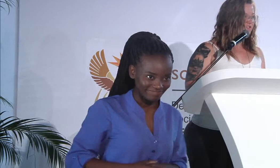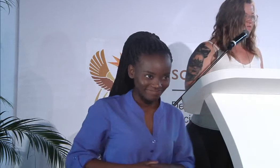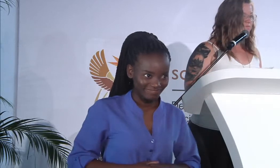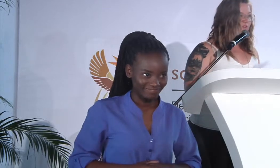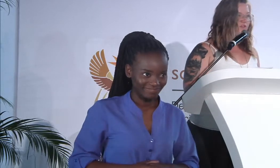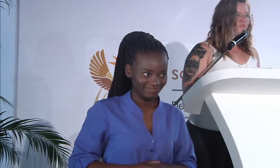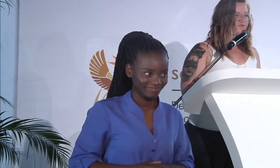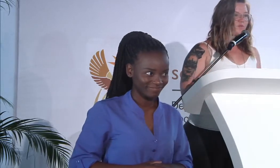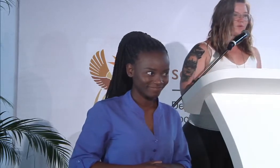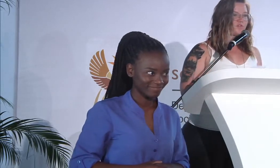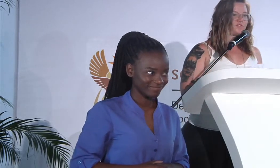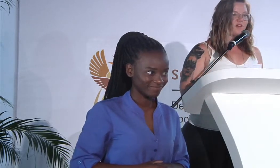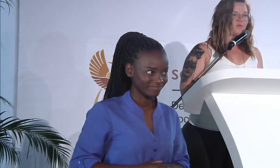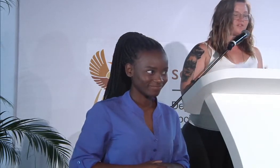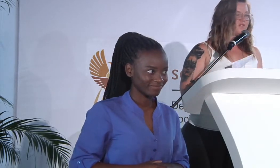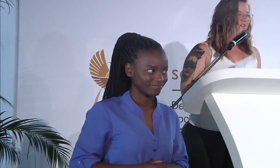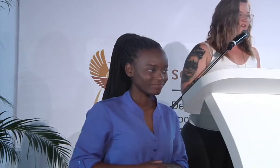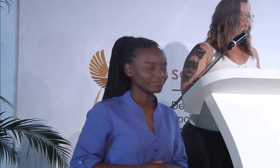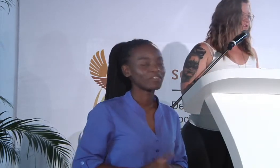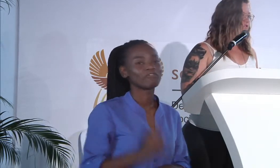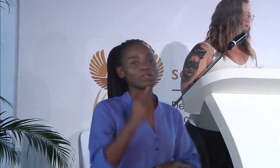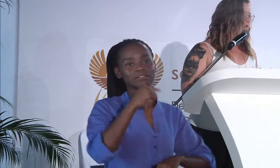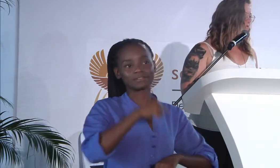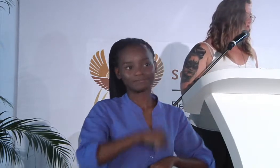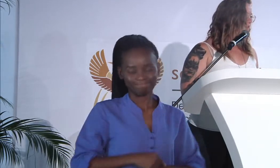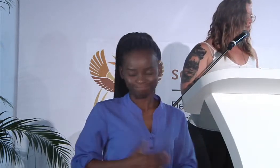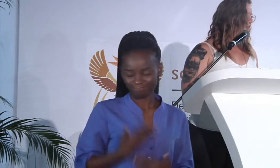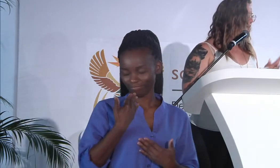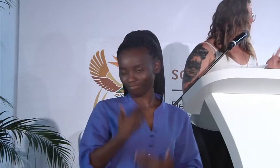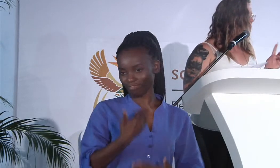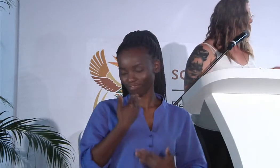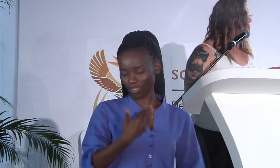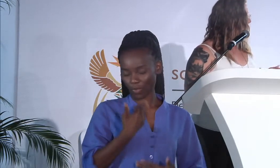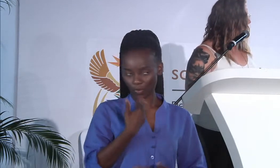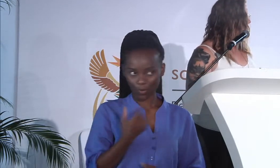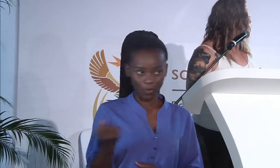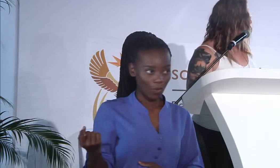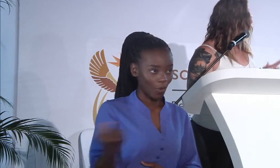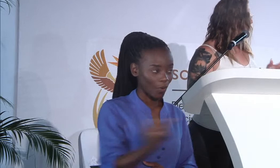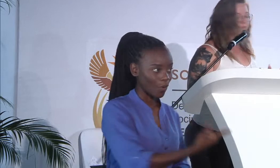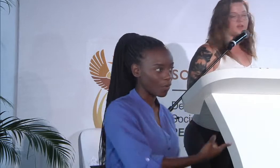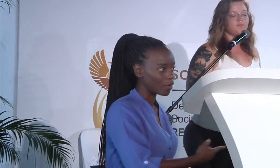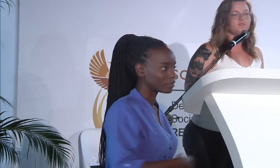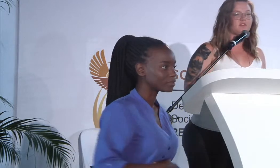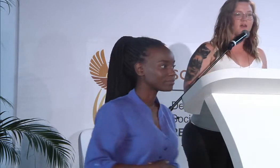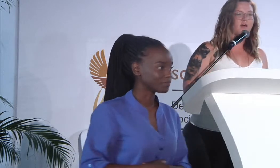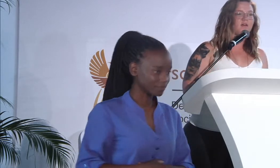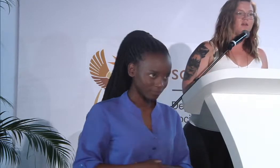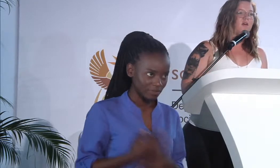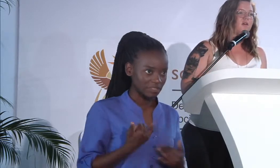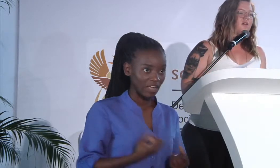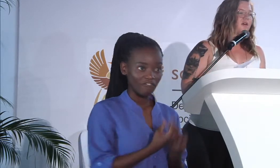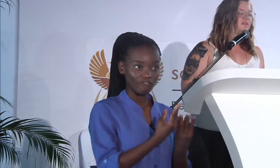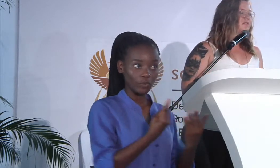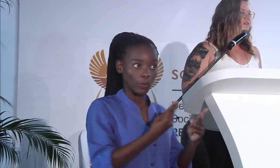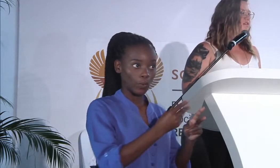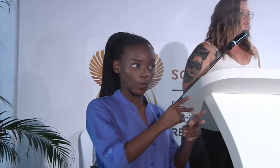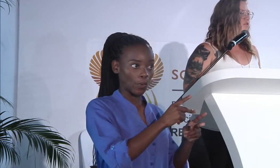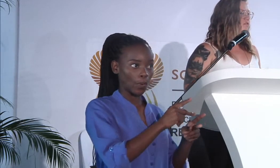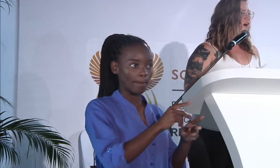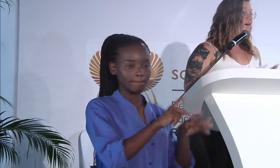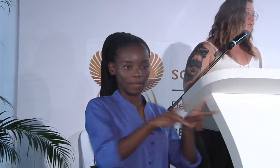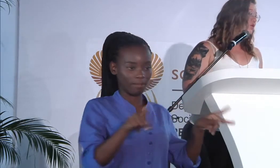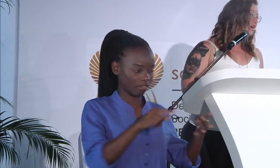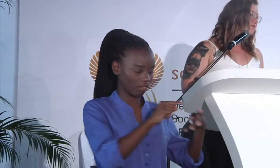Just first and foremost, I want to say thank you to everyone. I'm going to echo a few people today in the sense